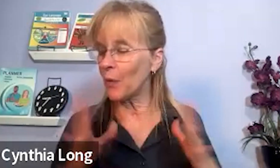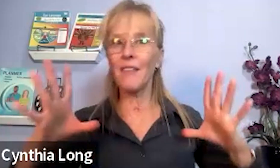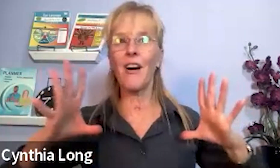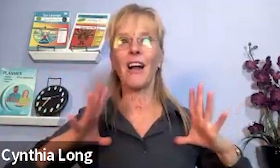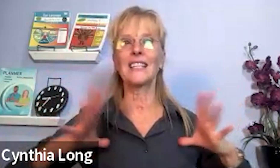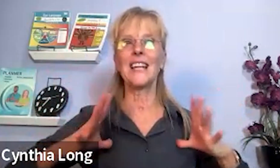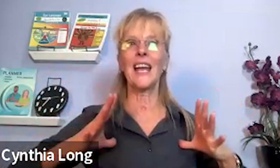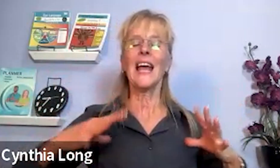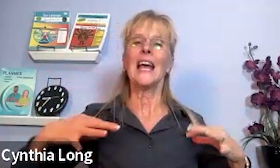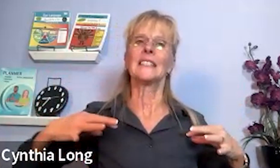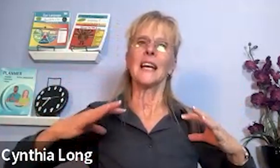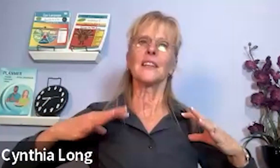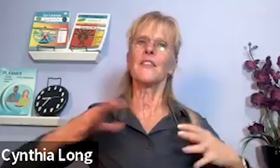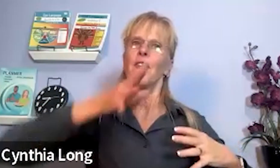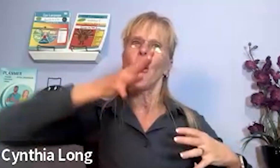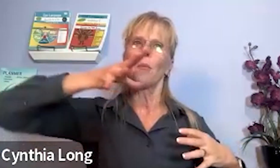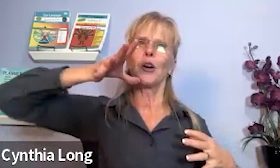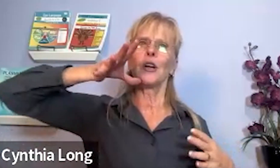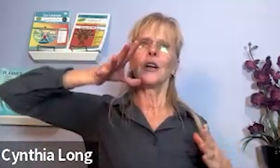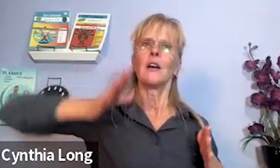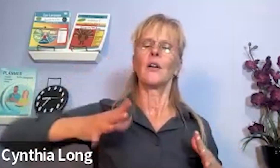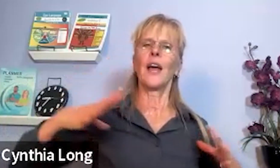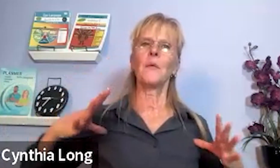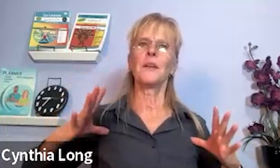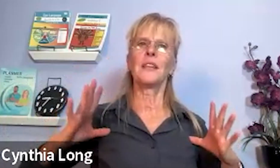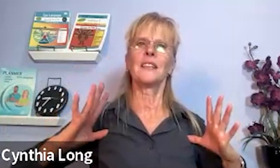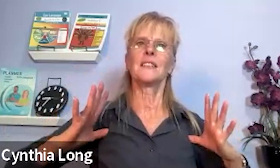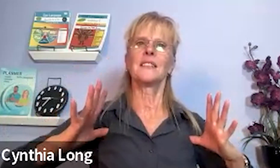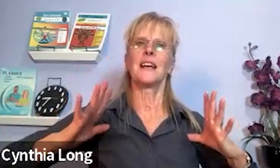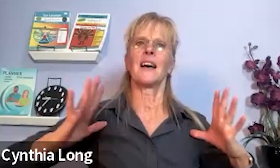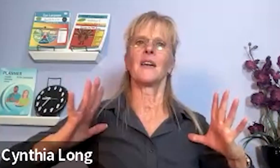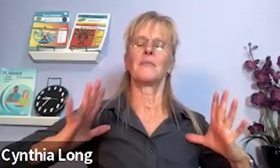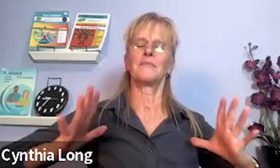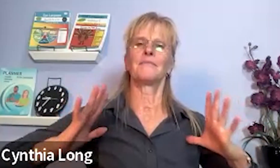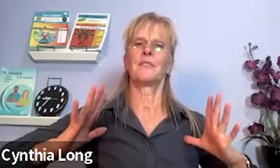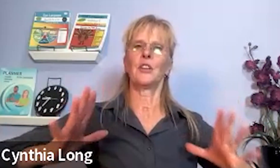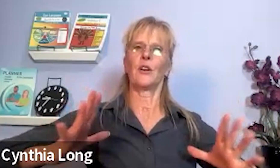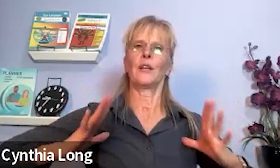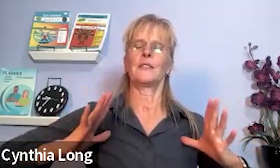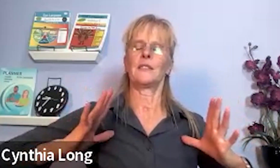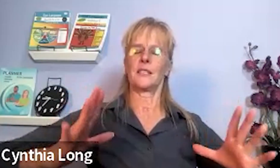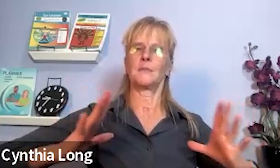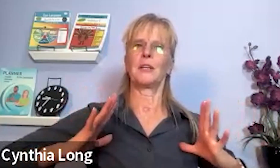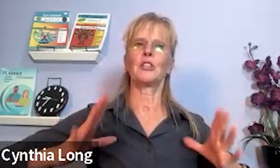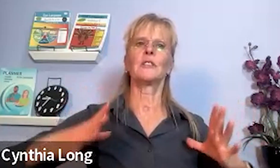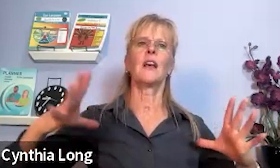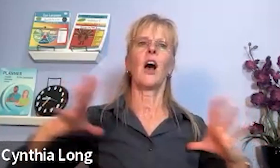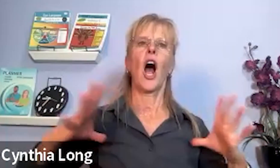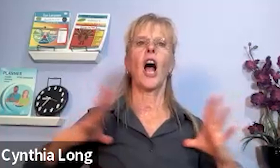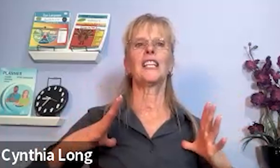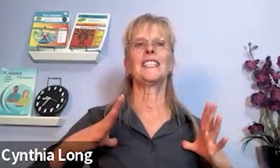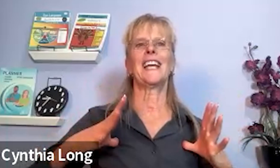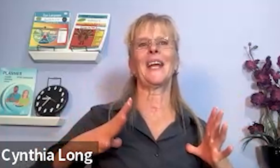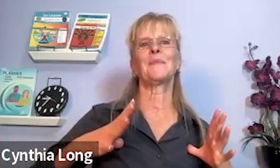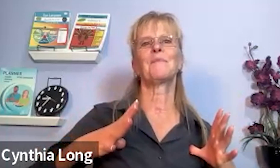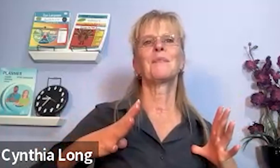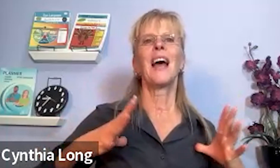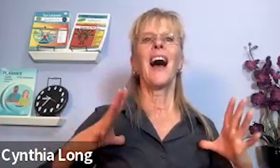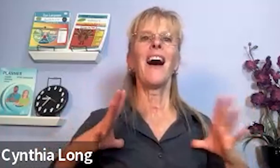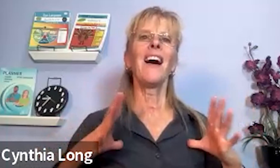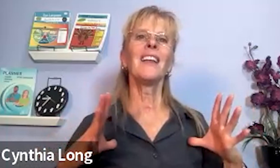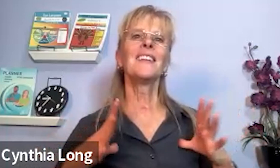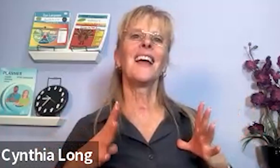here we go. We have holiday. It's like the farmer, okay, with his, his suspenders. Holiday.